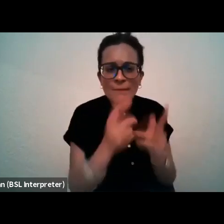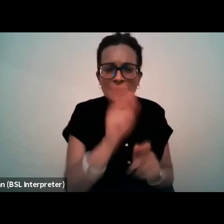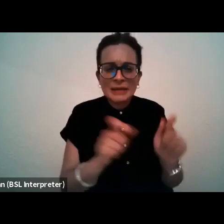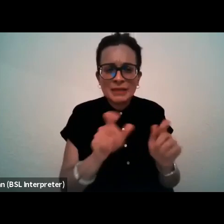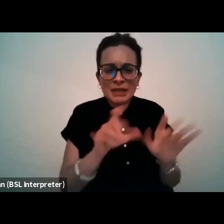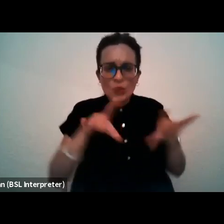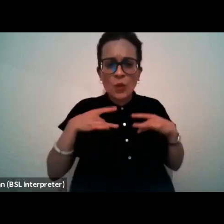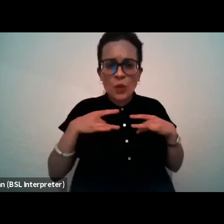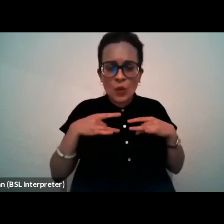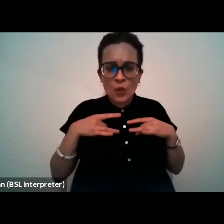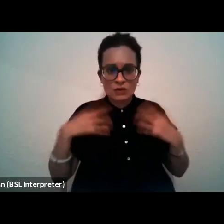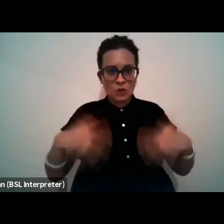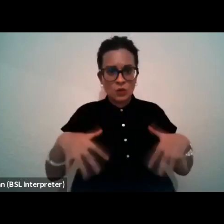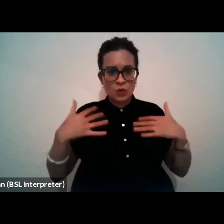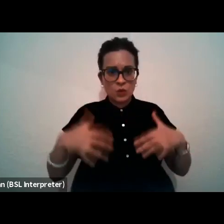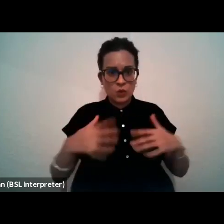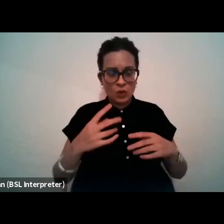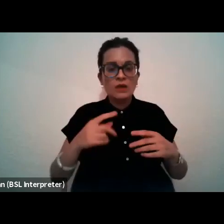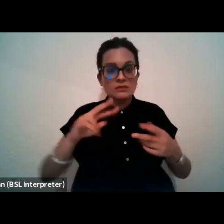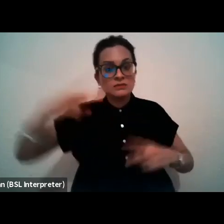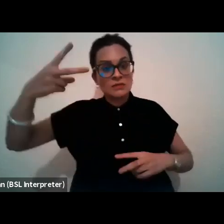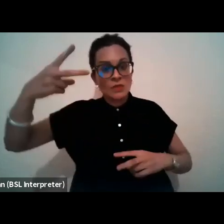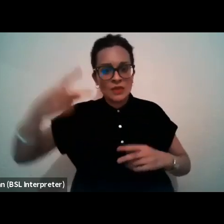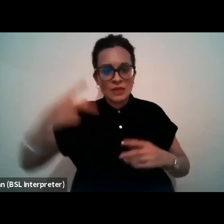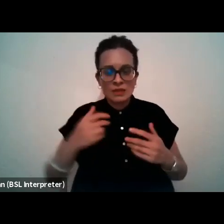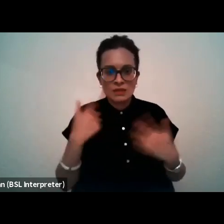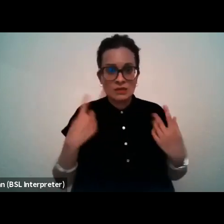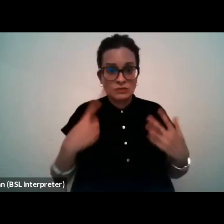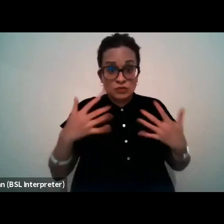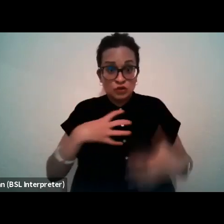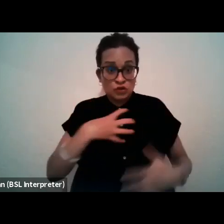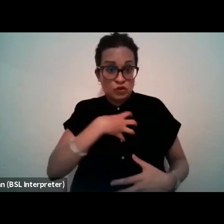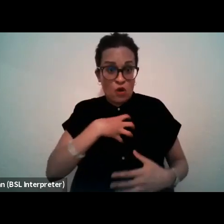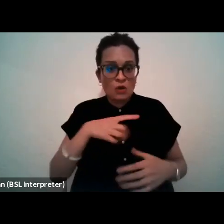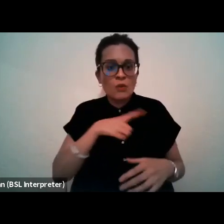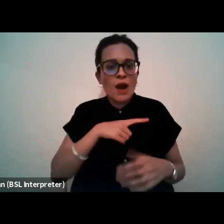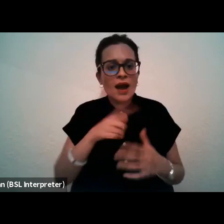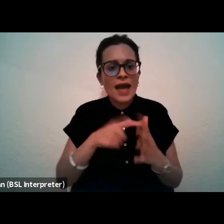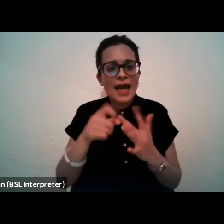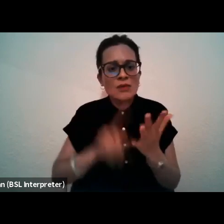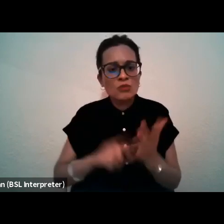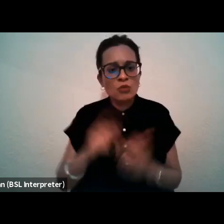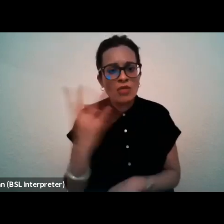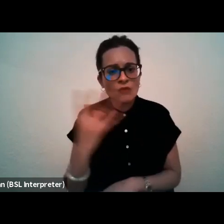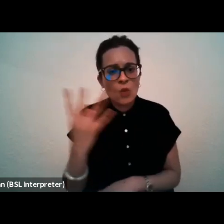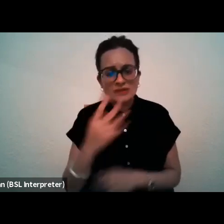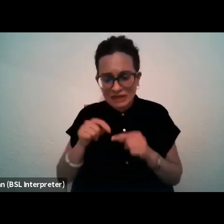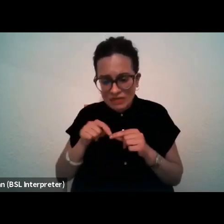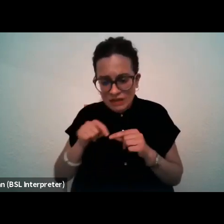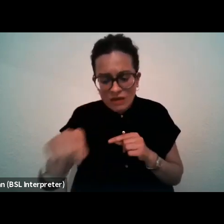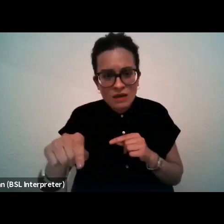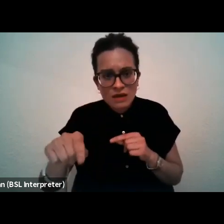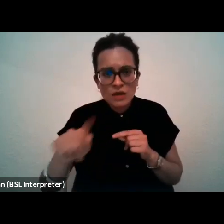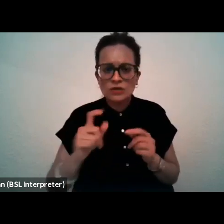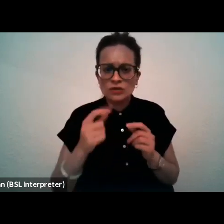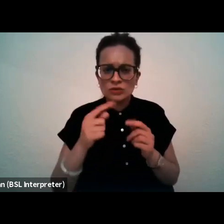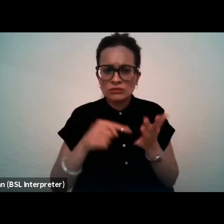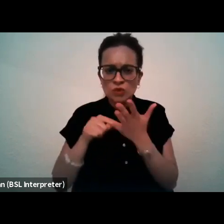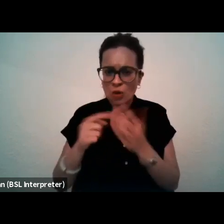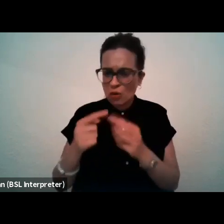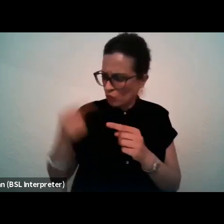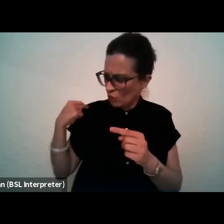an analysis of the government's figures on daily deaths from April the 14th onwards shows that if the previous lockdown